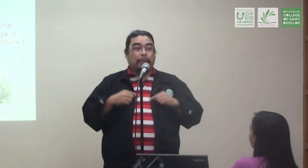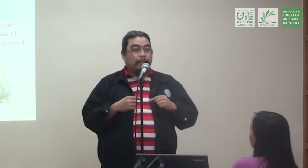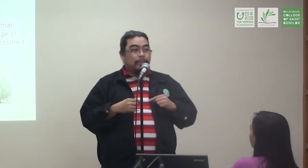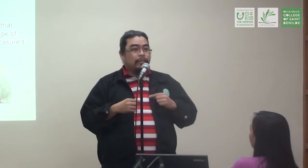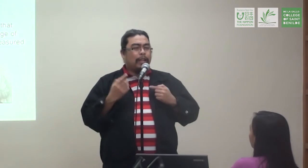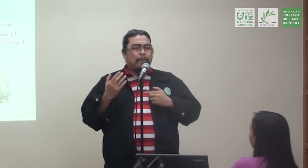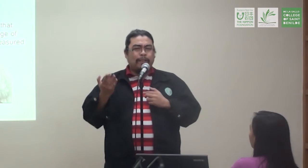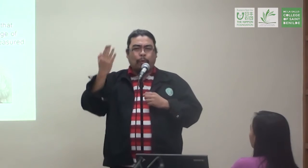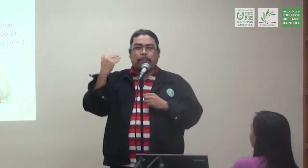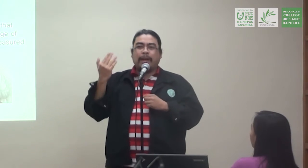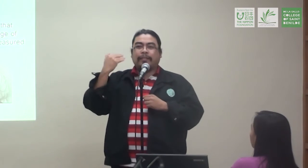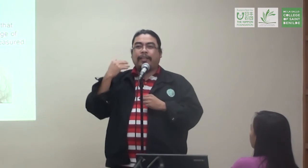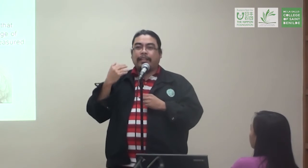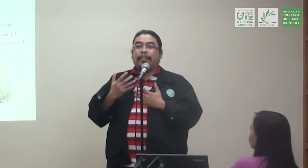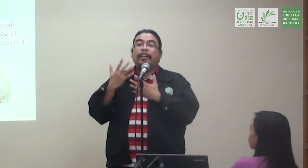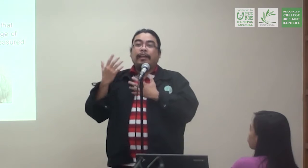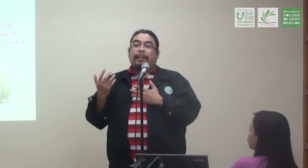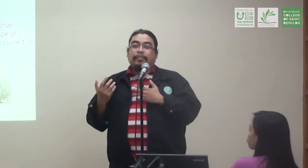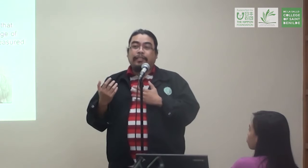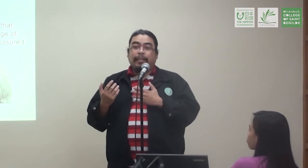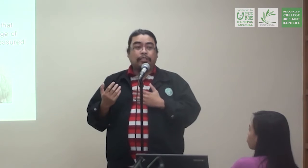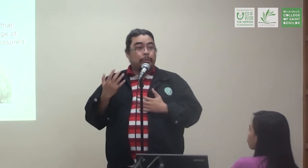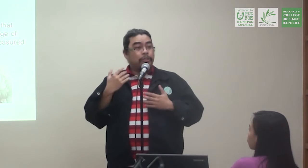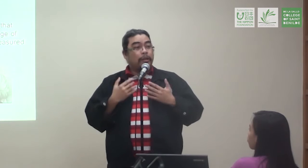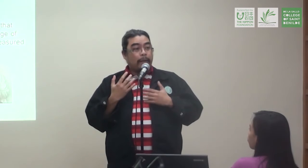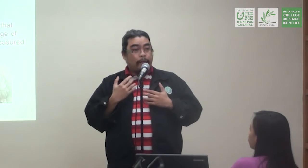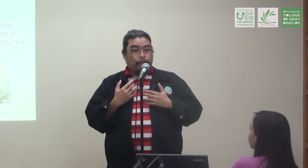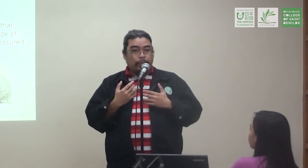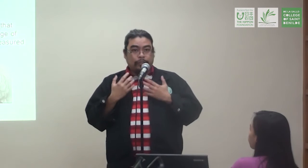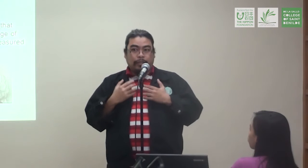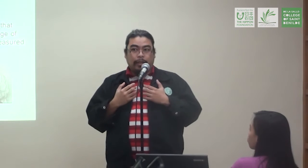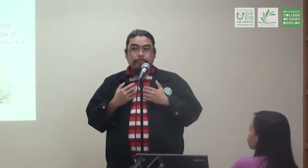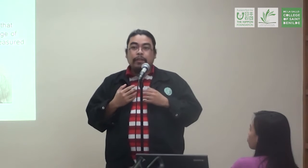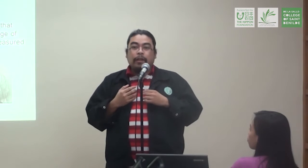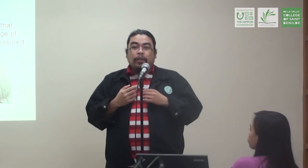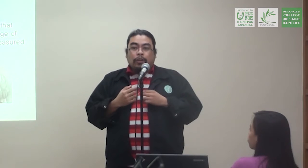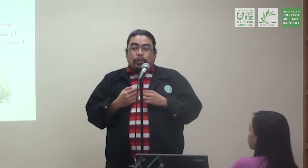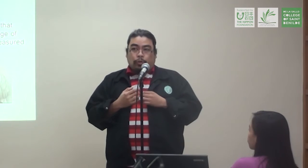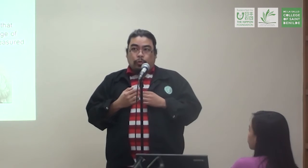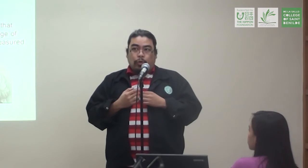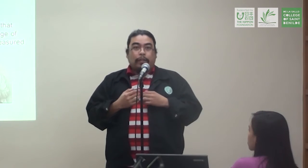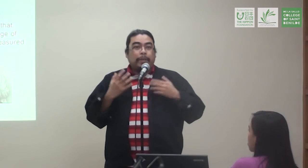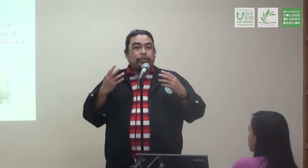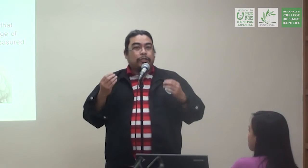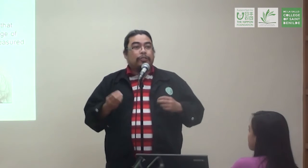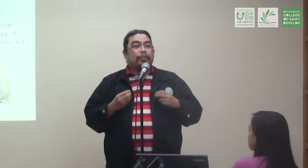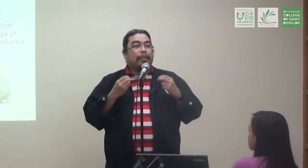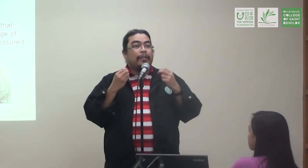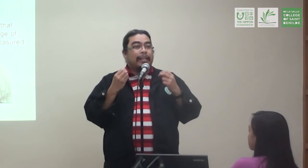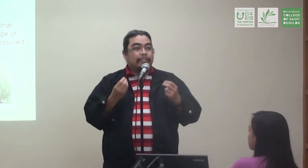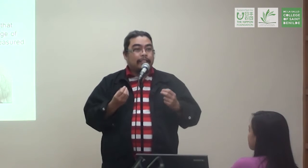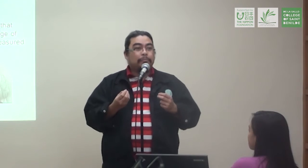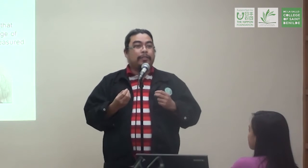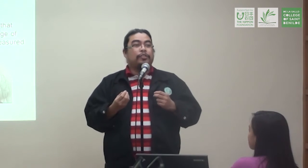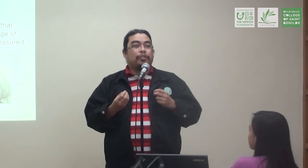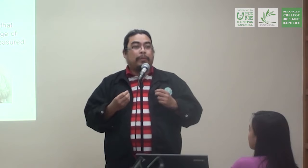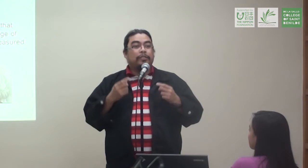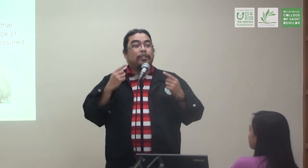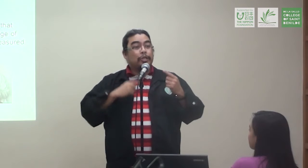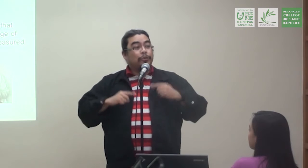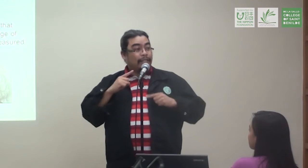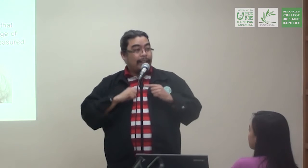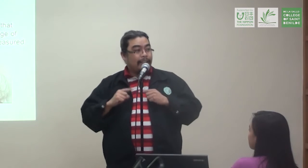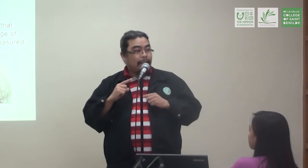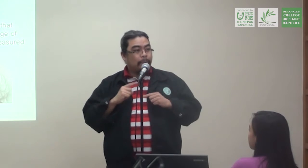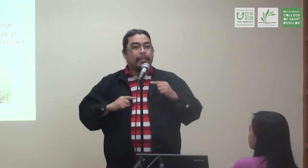question responses. I believe way back then in SDS, there were some efforts done to administer certain assessment